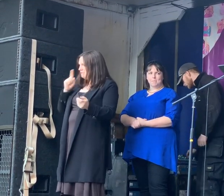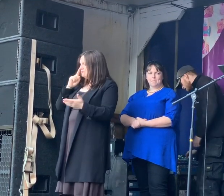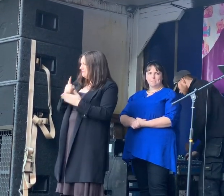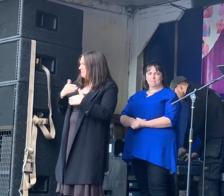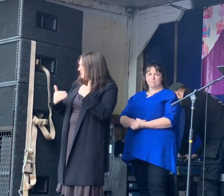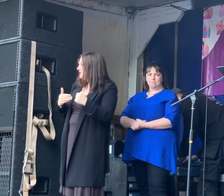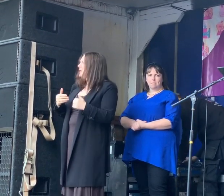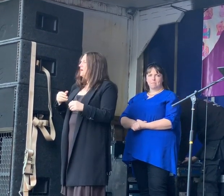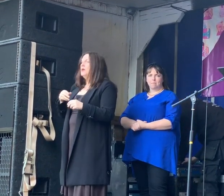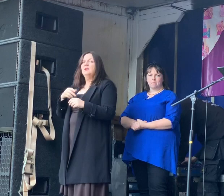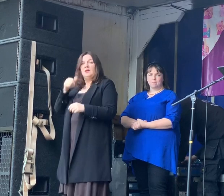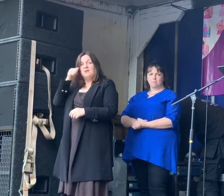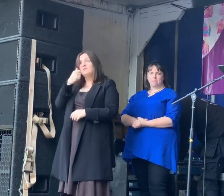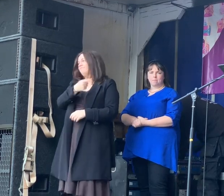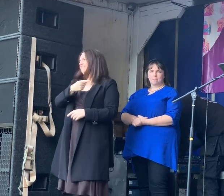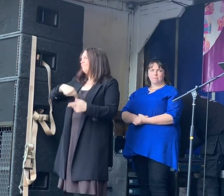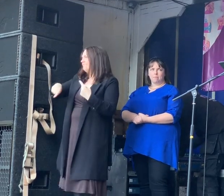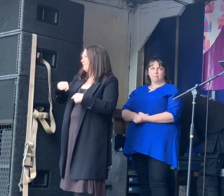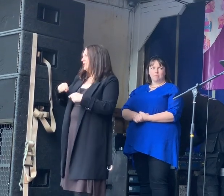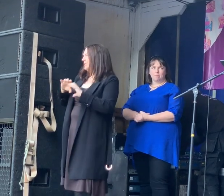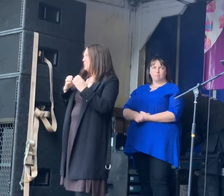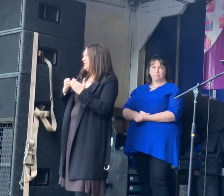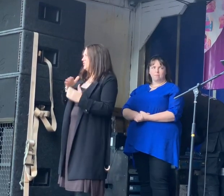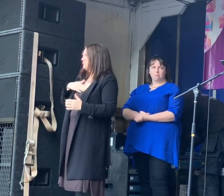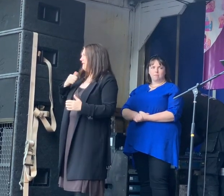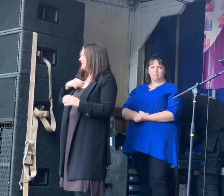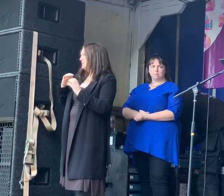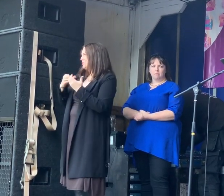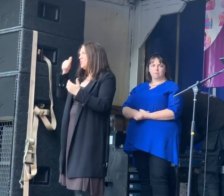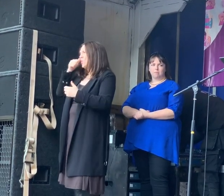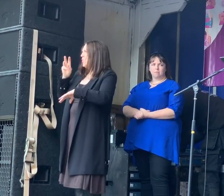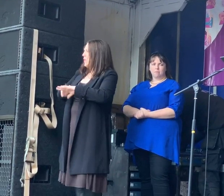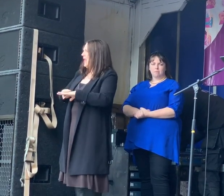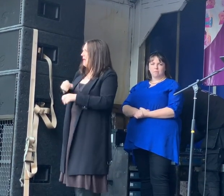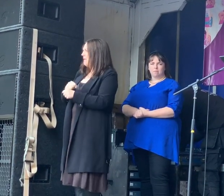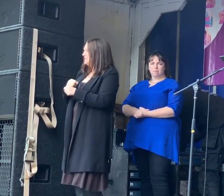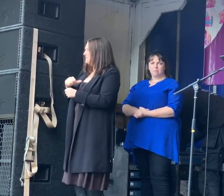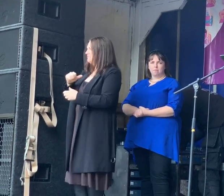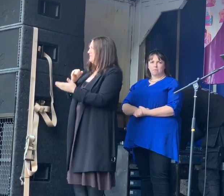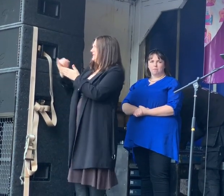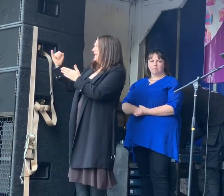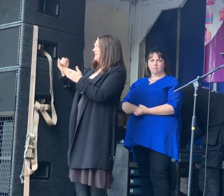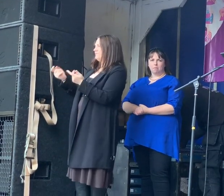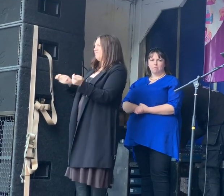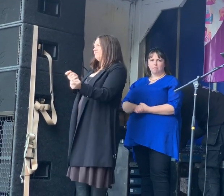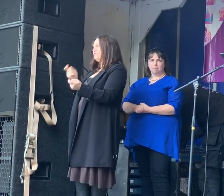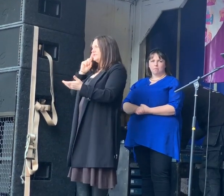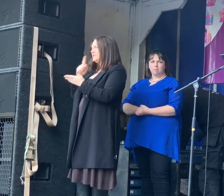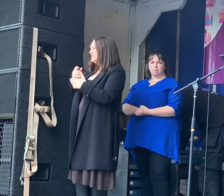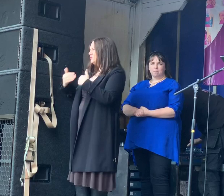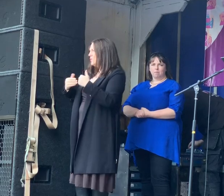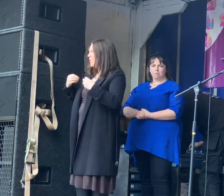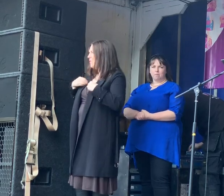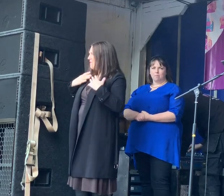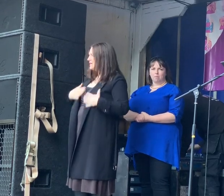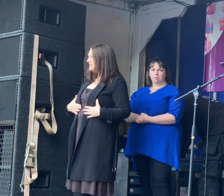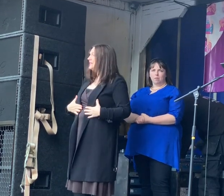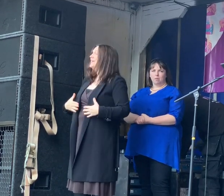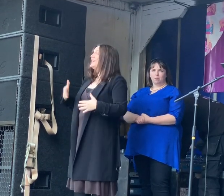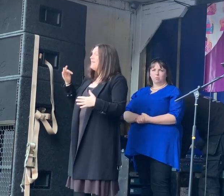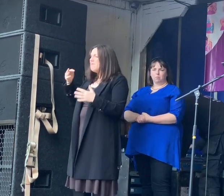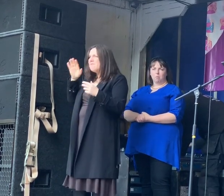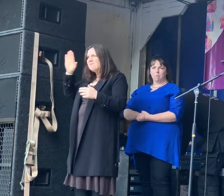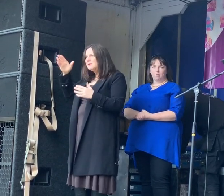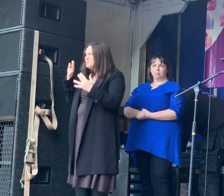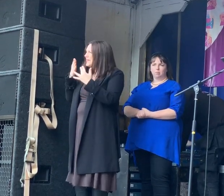trans community can relate to all too well. Any person who can become pregnant, including trans and non-binary people, must be able to